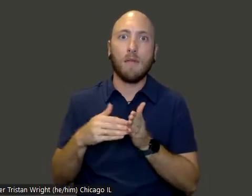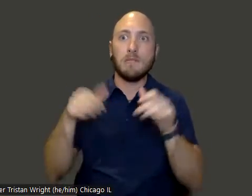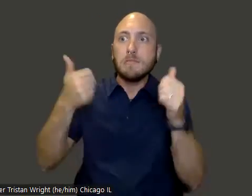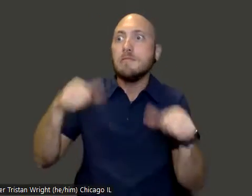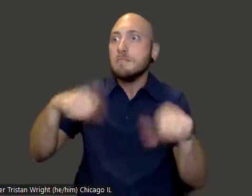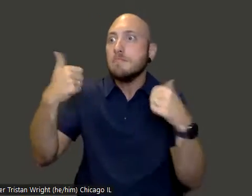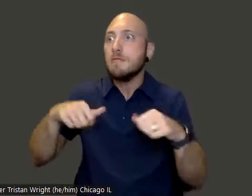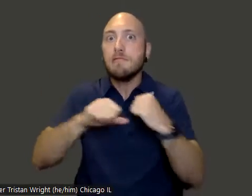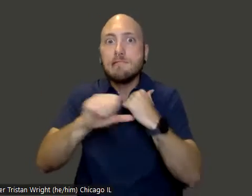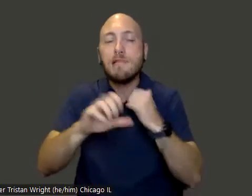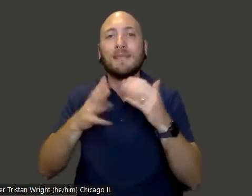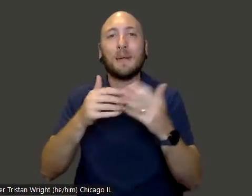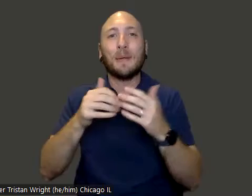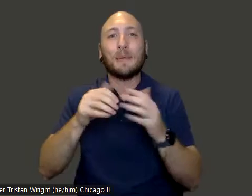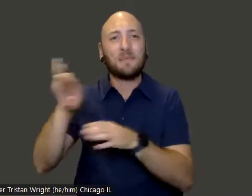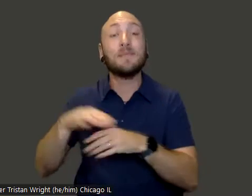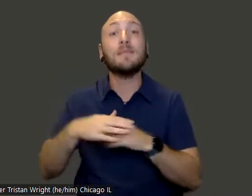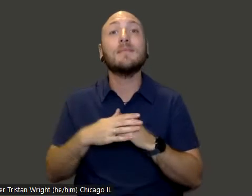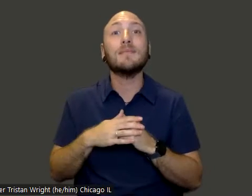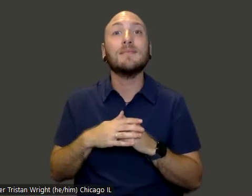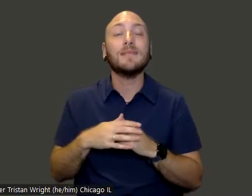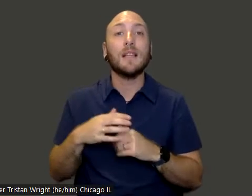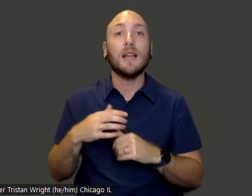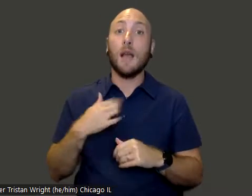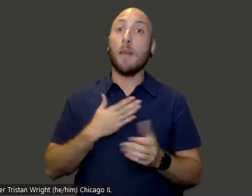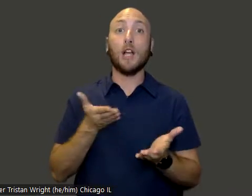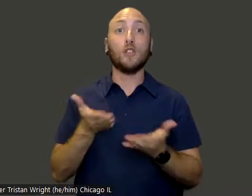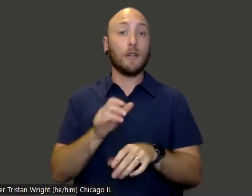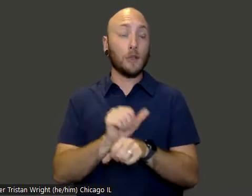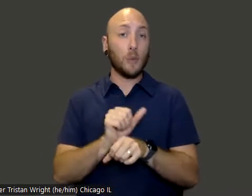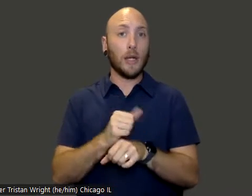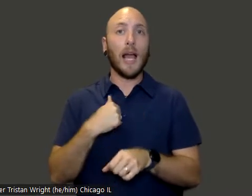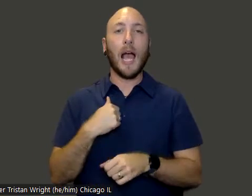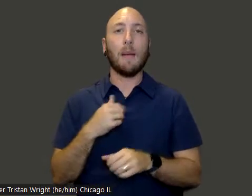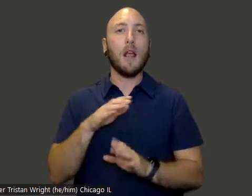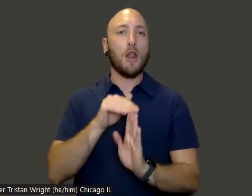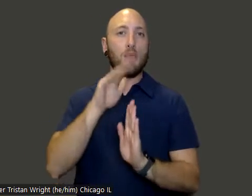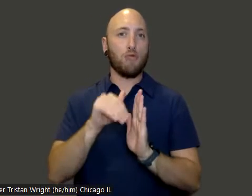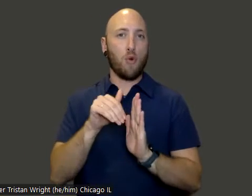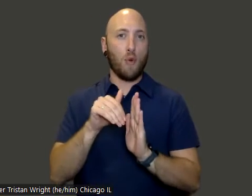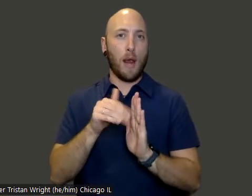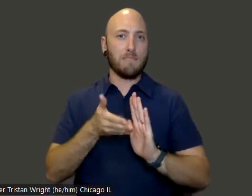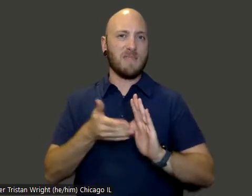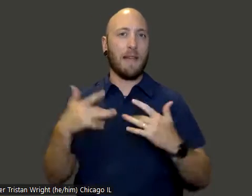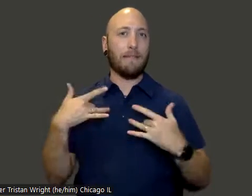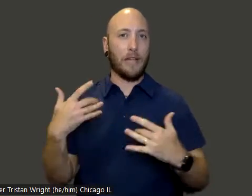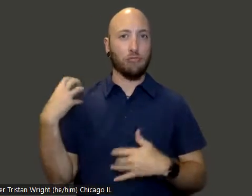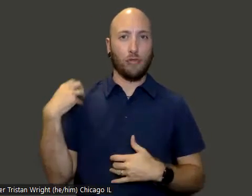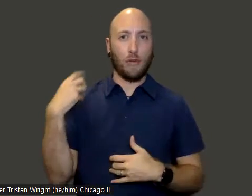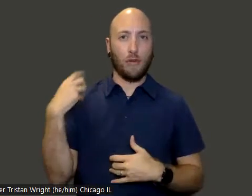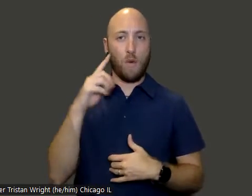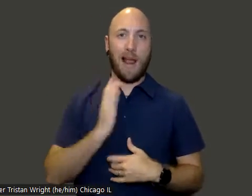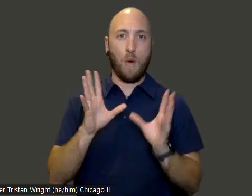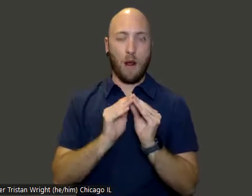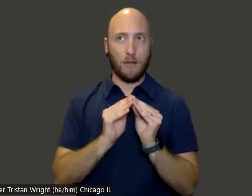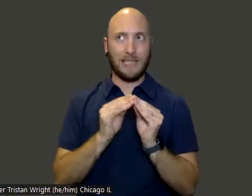At any rate, I have a service position. I'm the programs chair for the Oregon State Conference of Young People in Alcoholics Anonymous this year. It's going to be